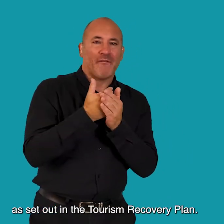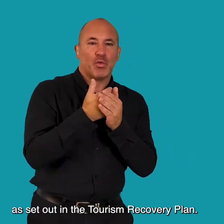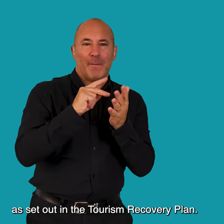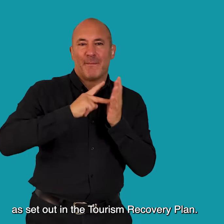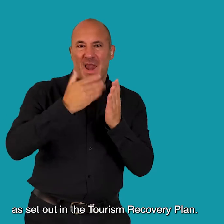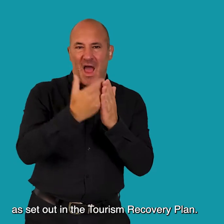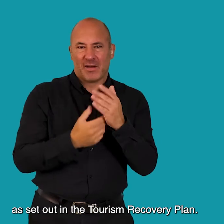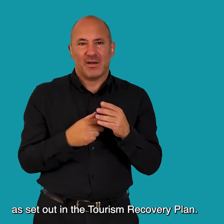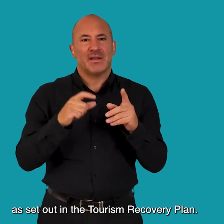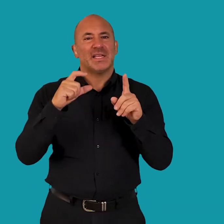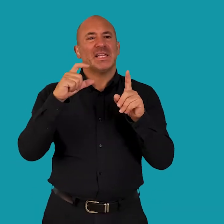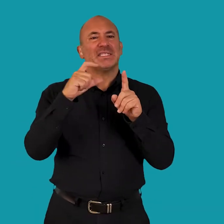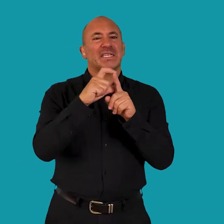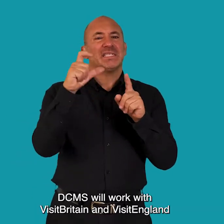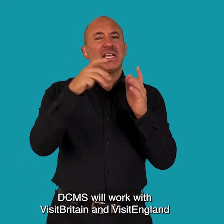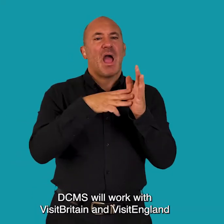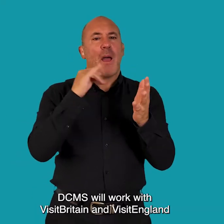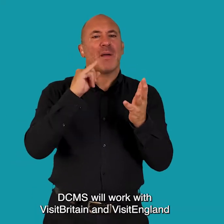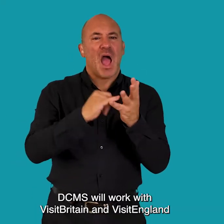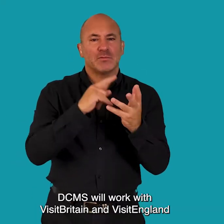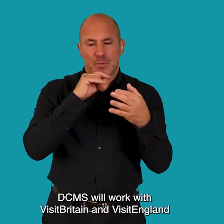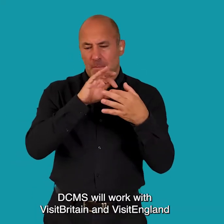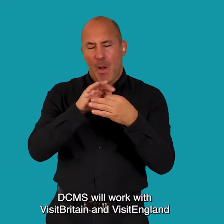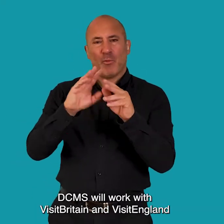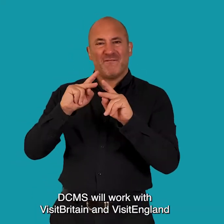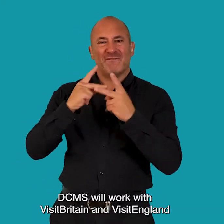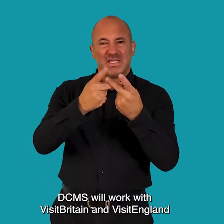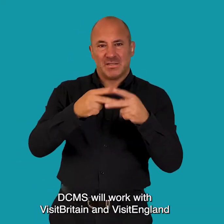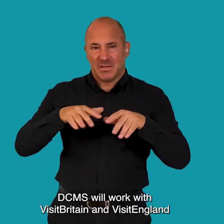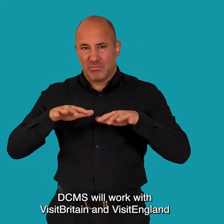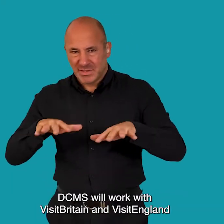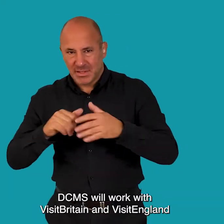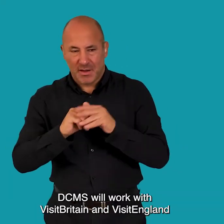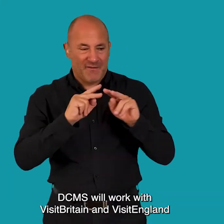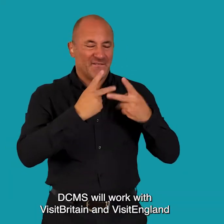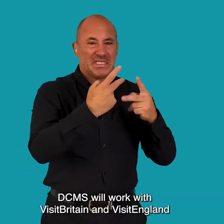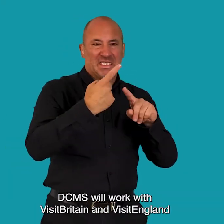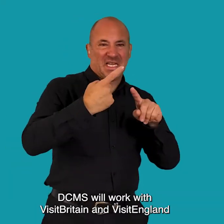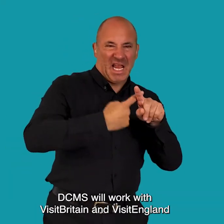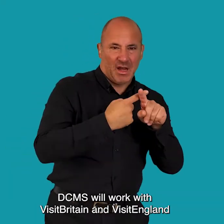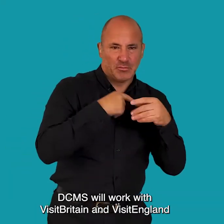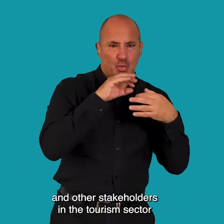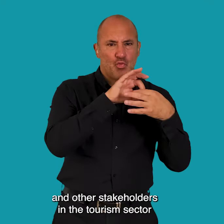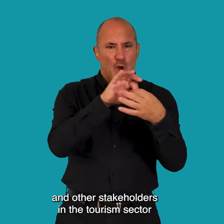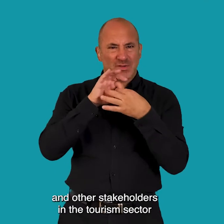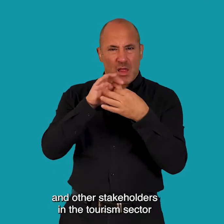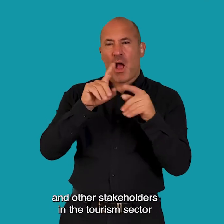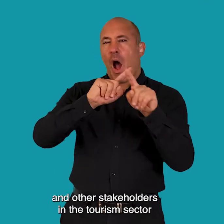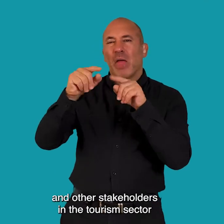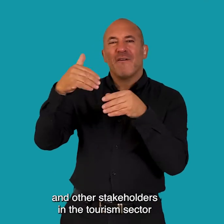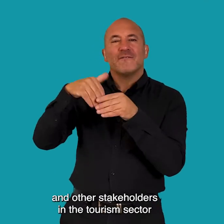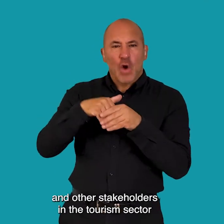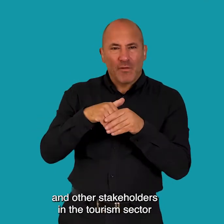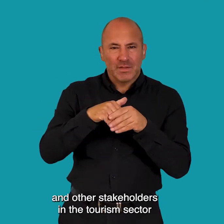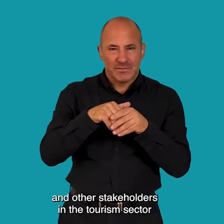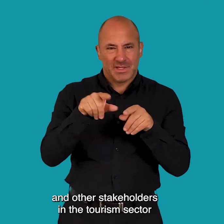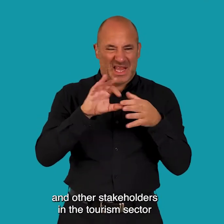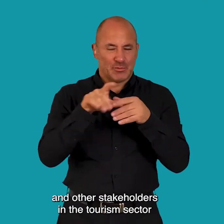Recovery Plan. DCMS will work with Visit Britain and Visit England and other stakeholders in the tourism